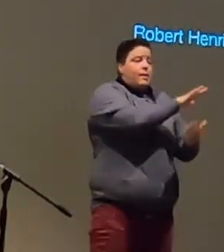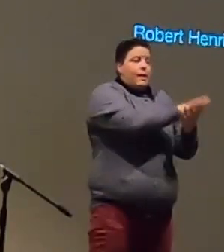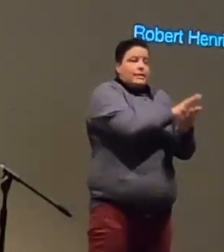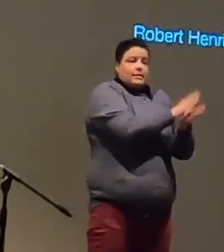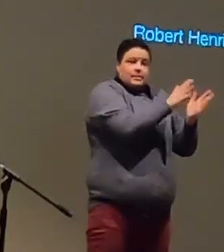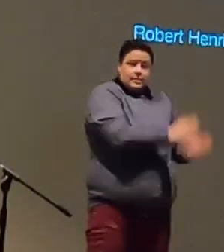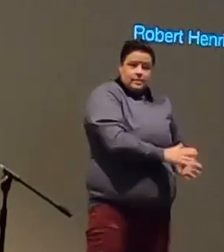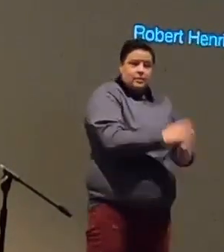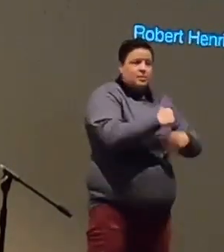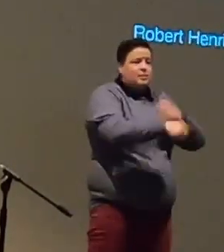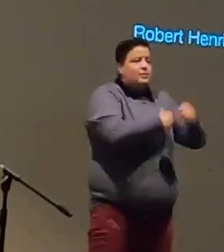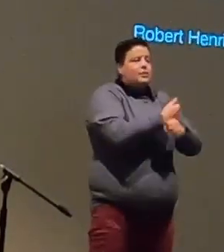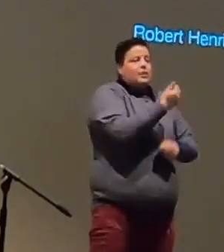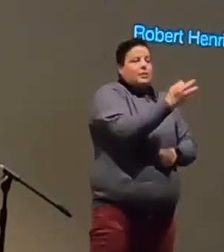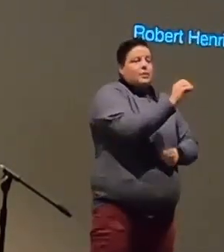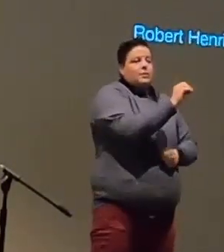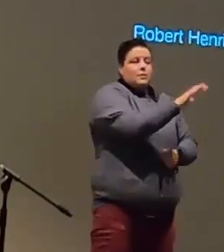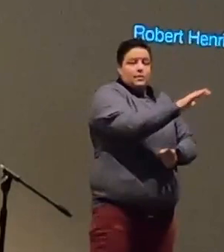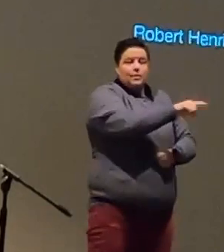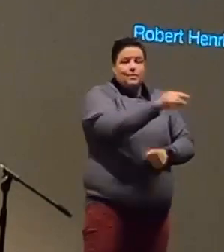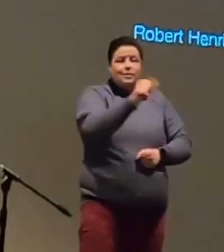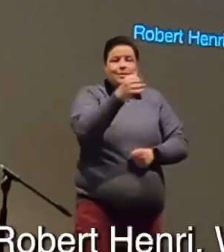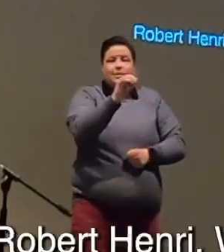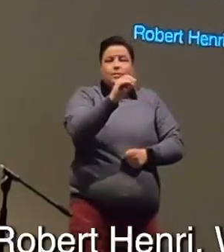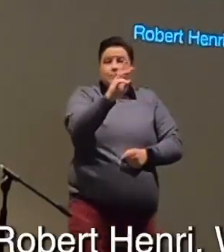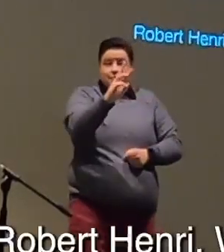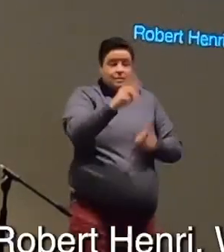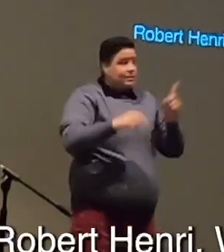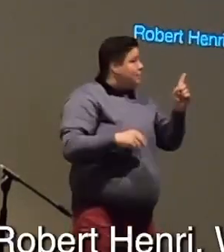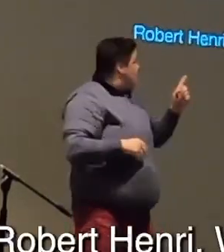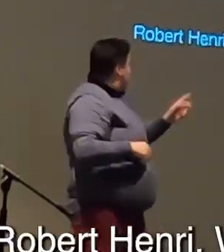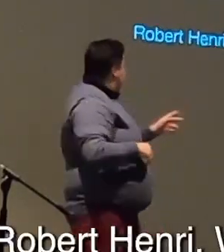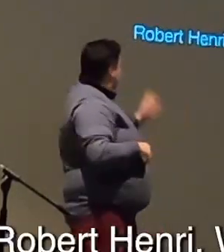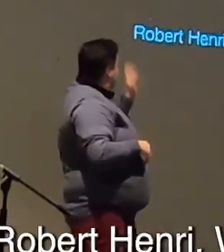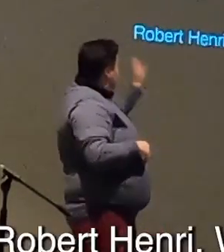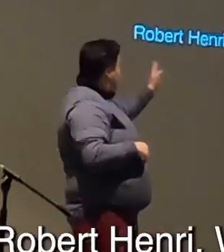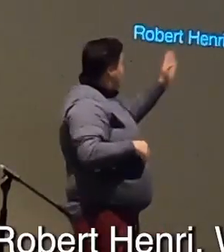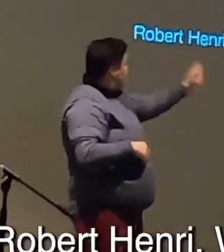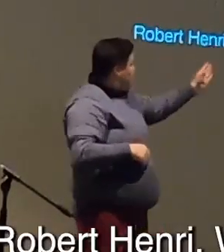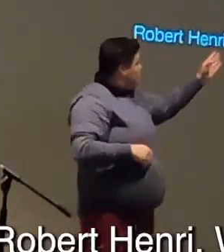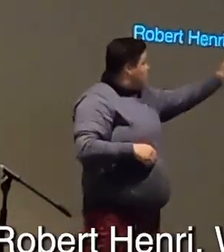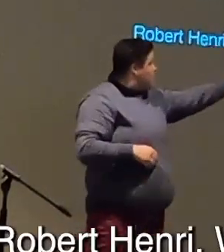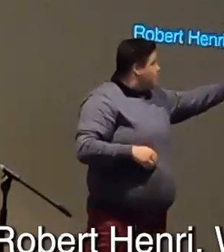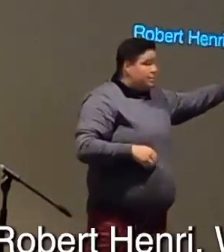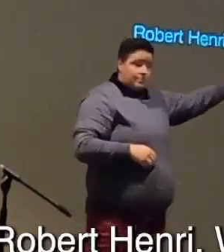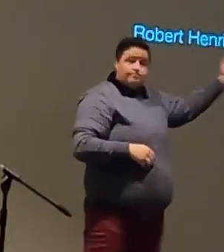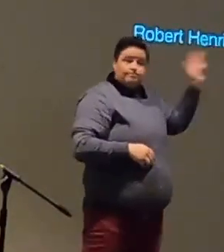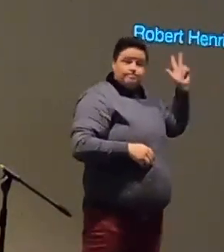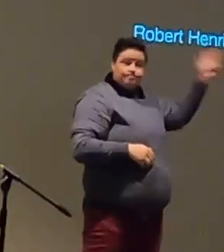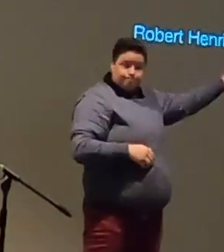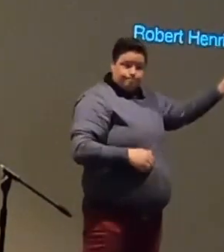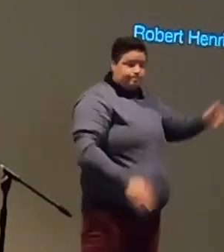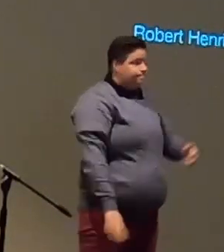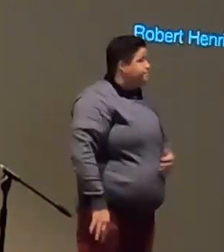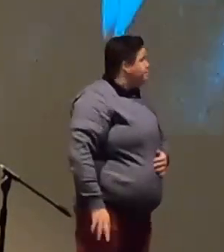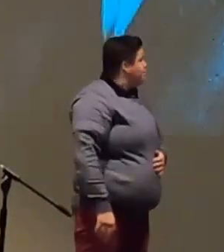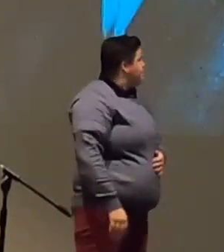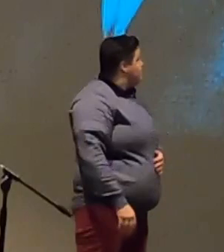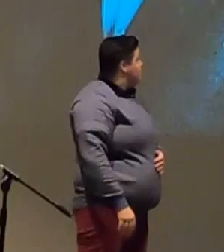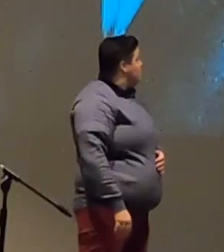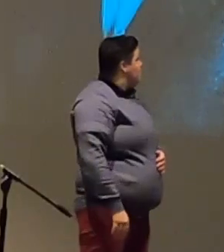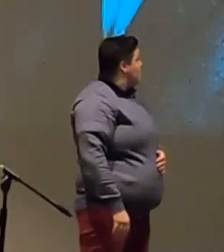academicians between 1905 and 1906. Robert Henry, William Glackens, and Ernest Lawson.